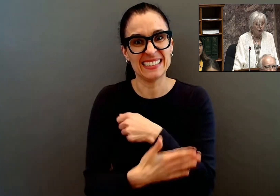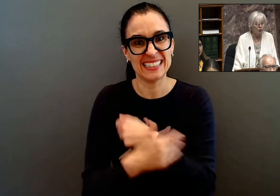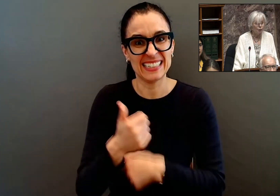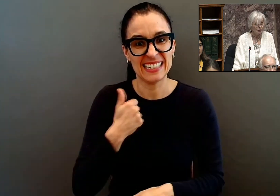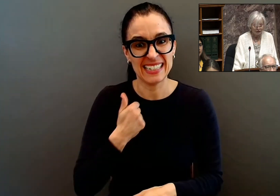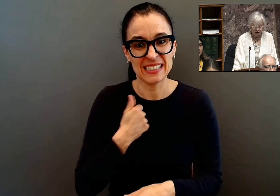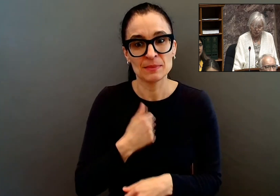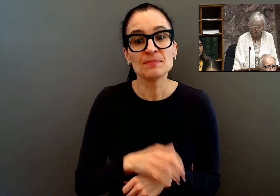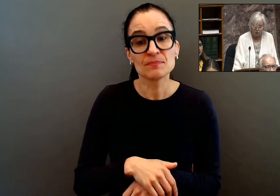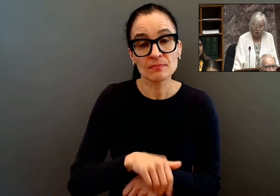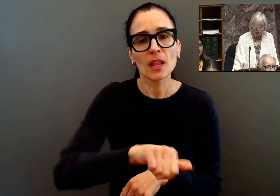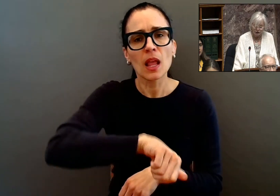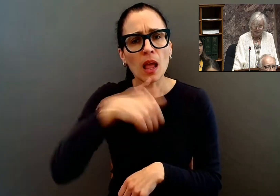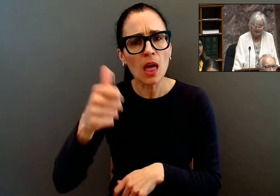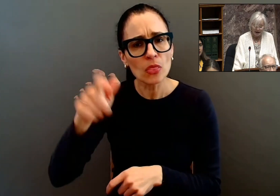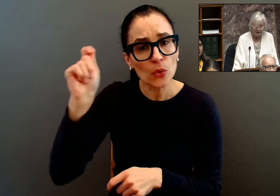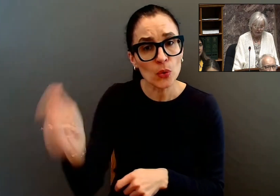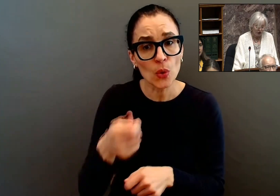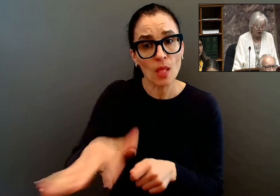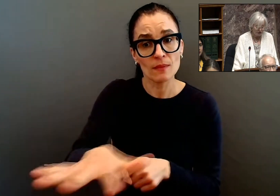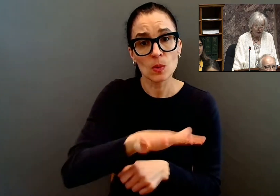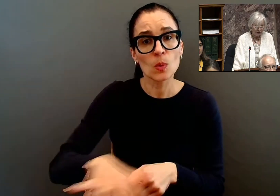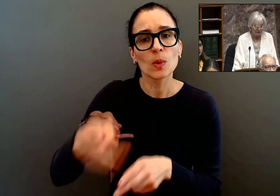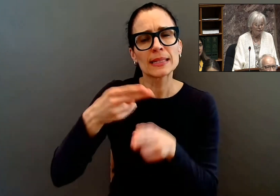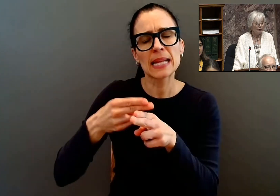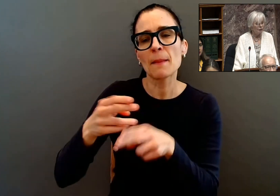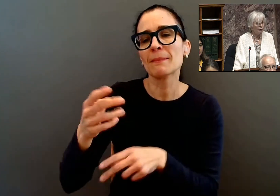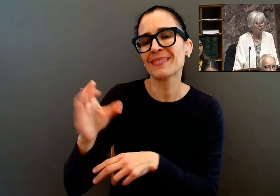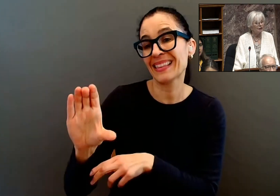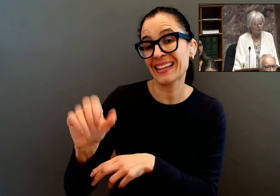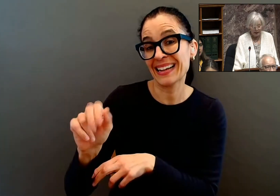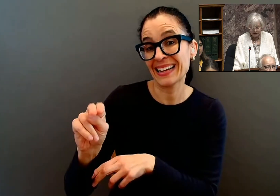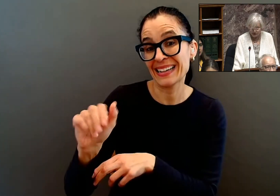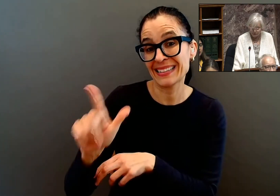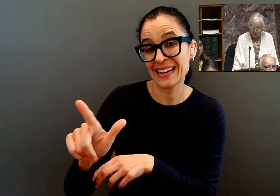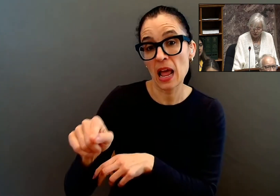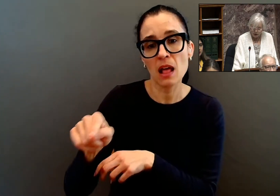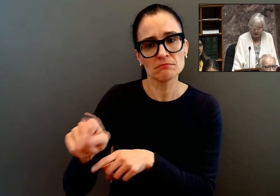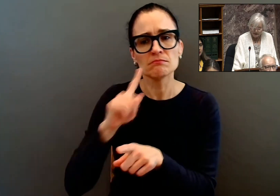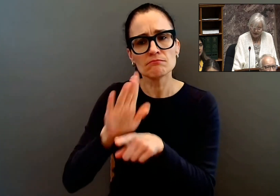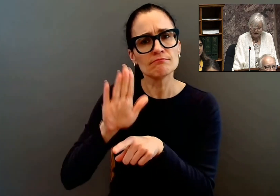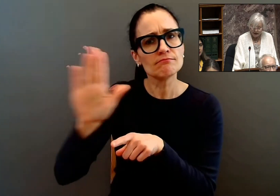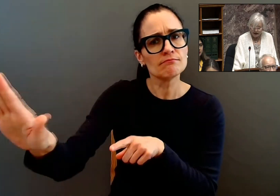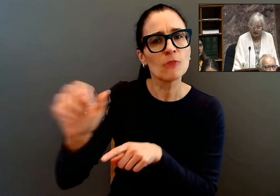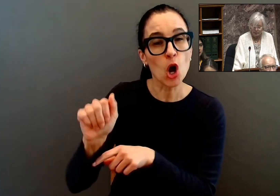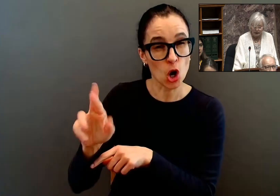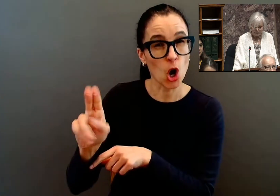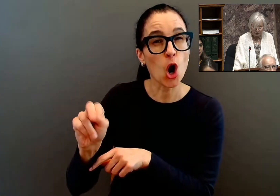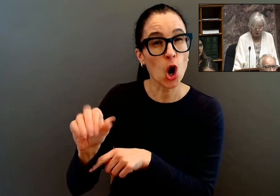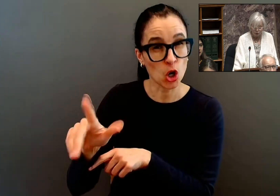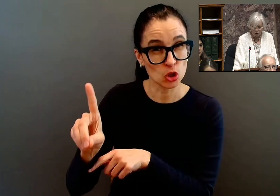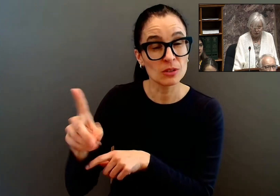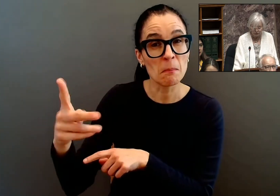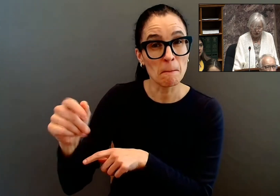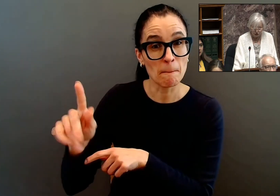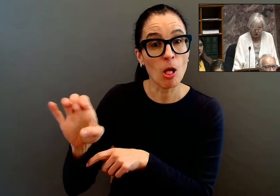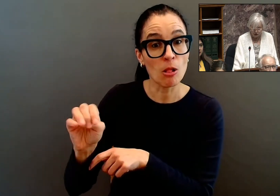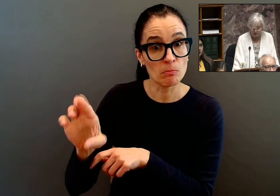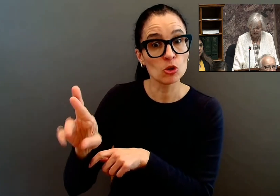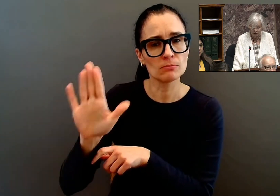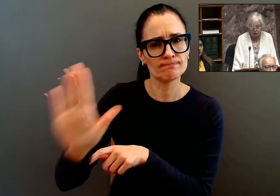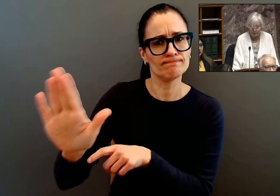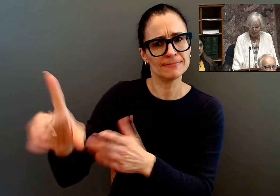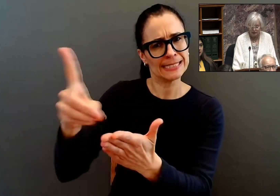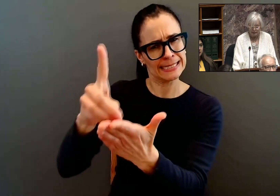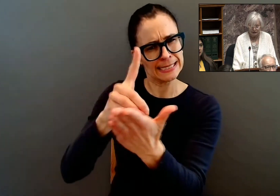Palmer's risk-reward design philosophy with expansive fairways and abundant water features.